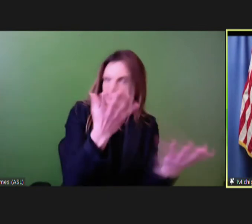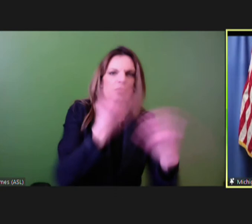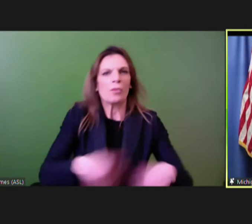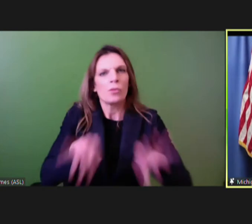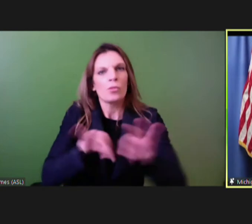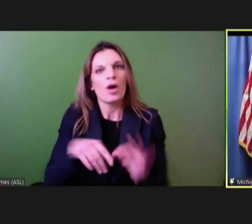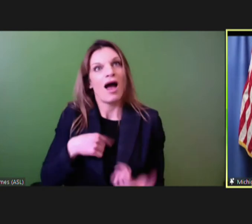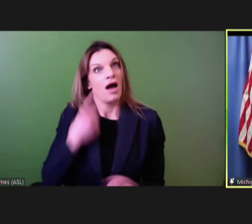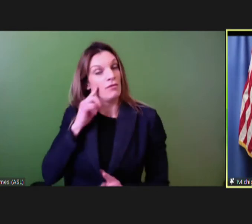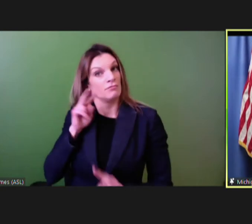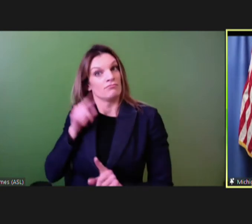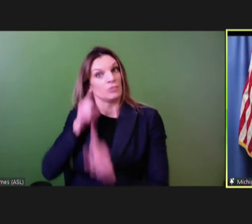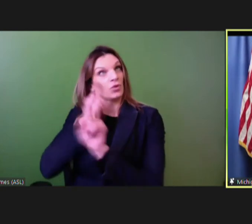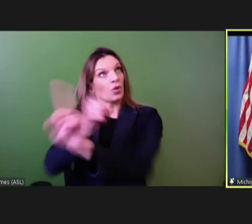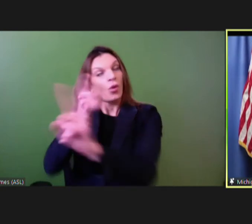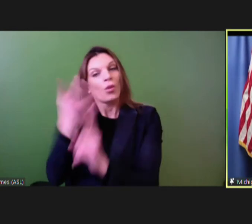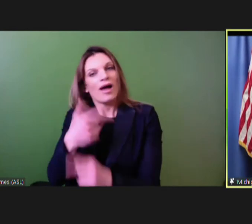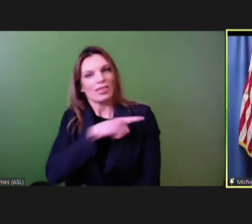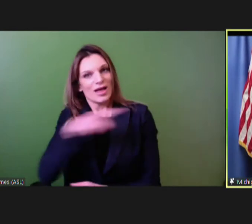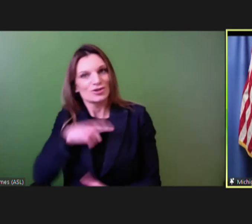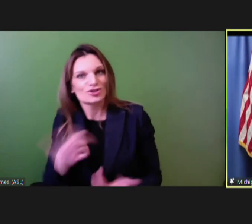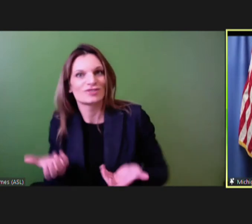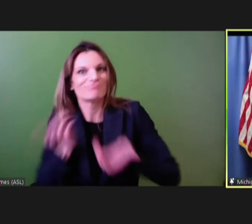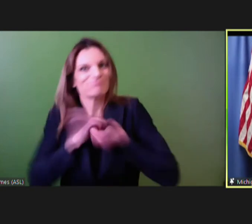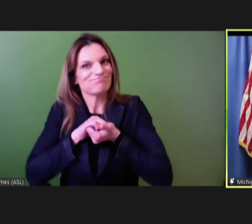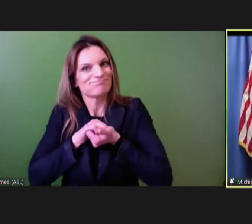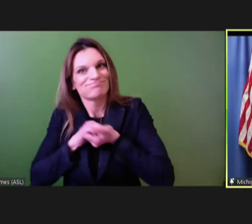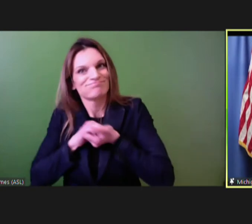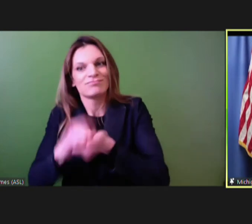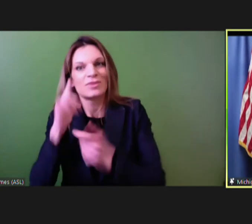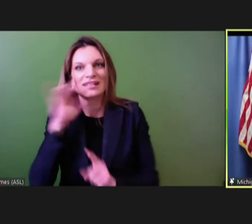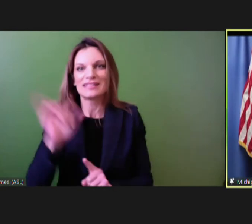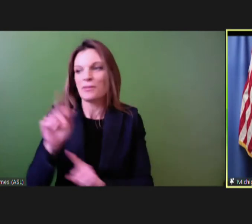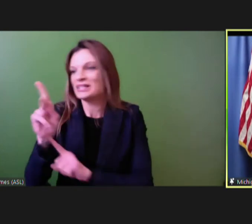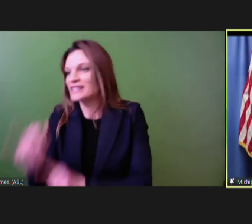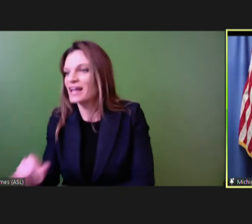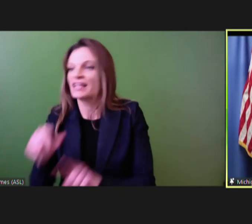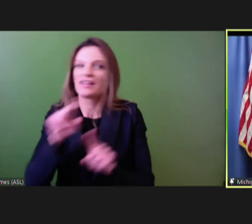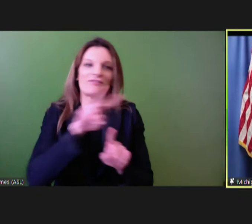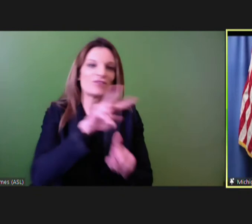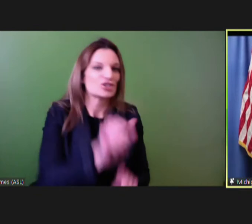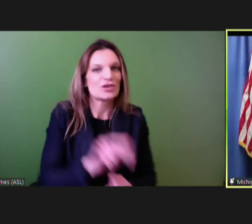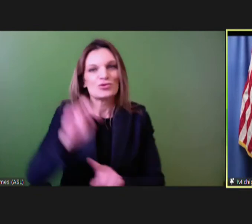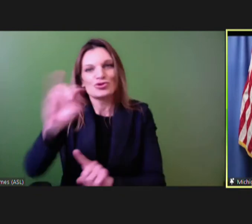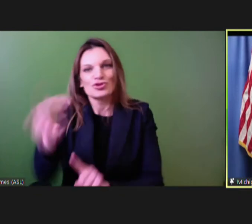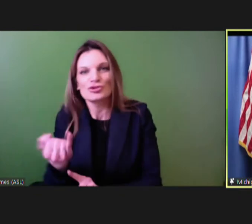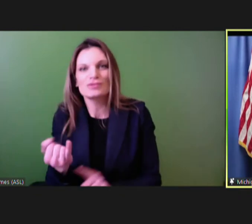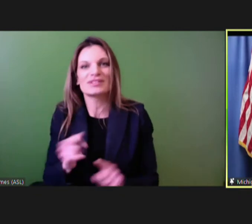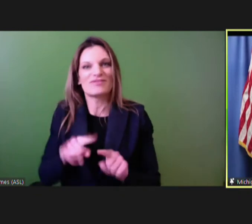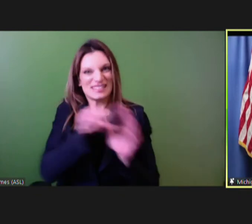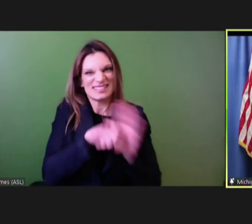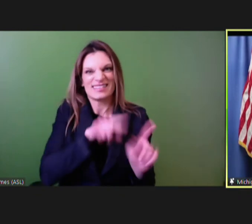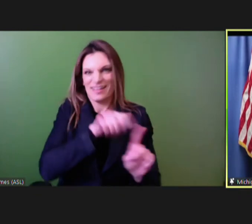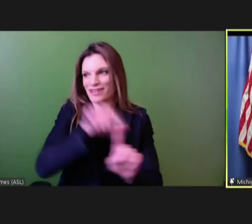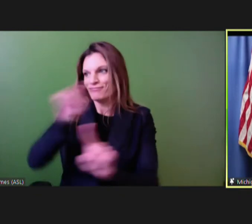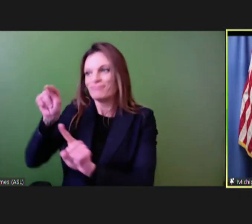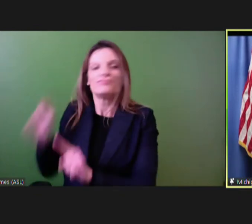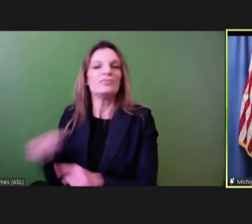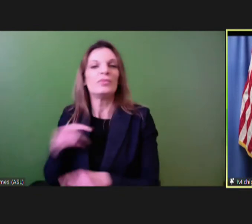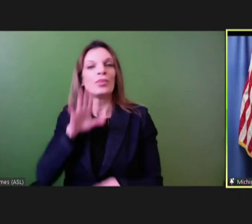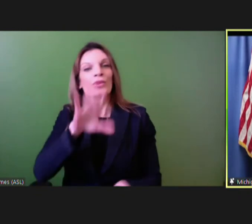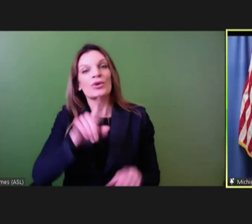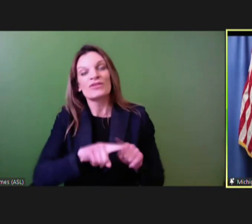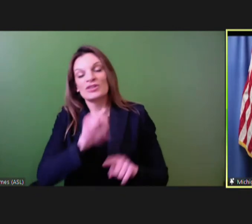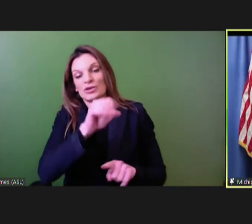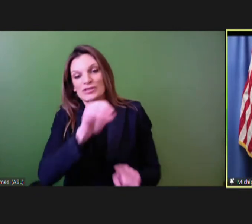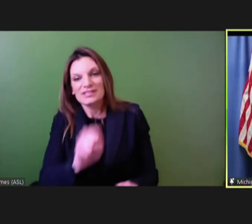love for Michigan to be in line with states like Kentucky and Virginia and New Jersey, where secretaries of state and governors and legislators have